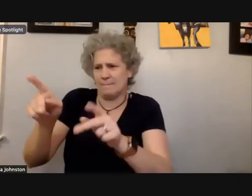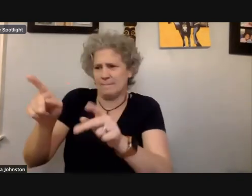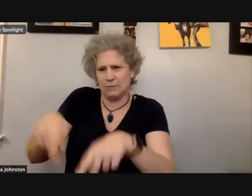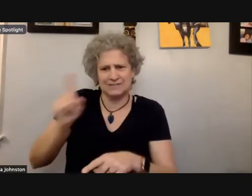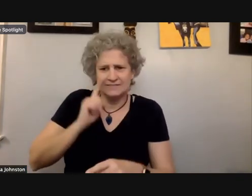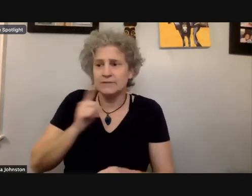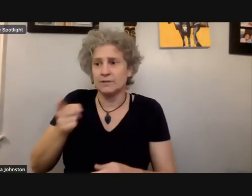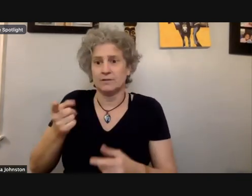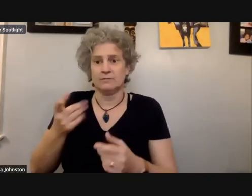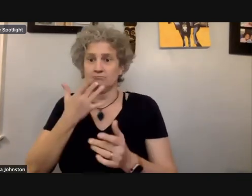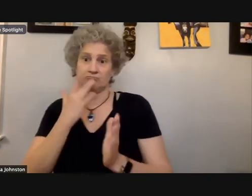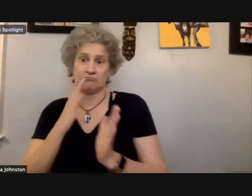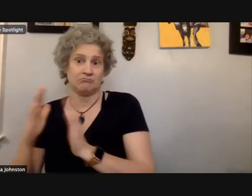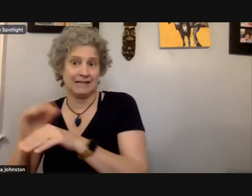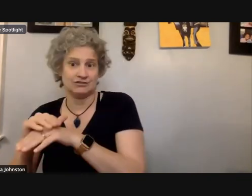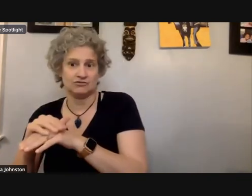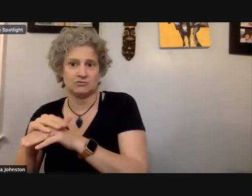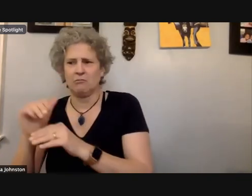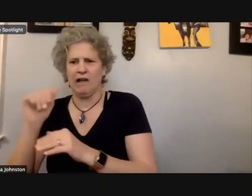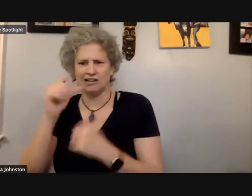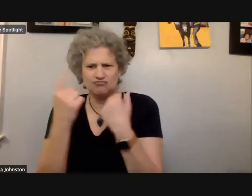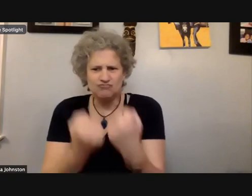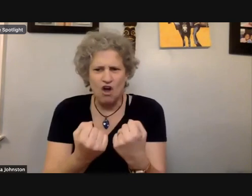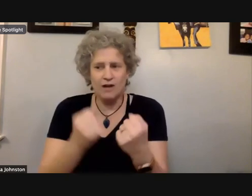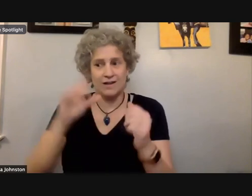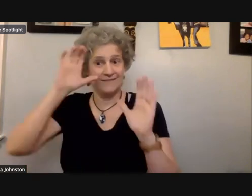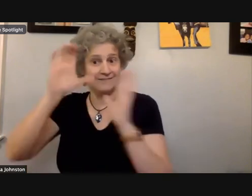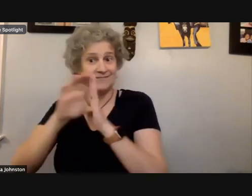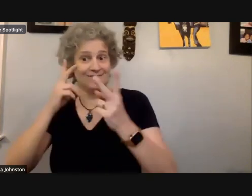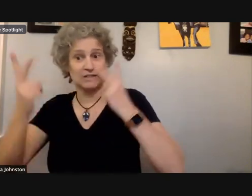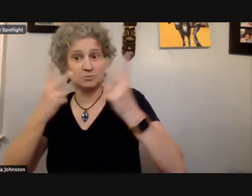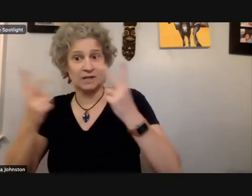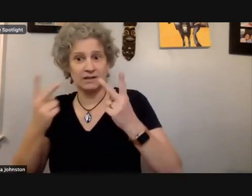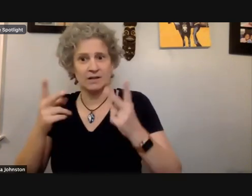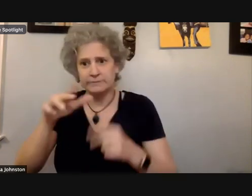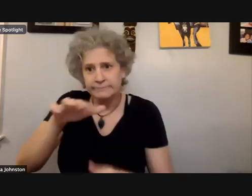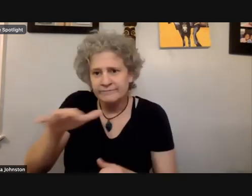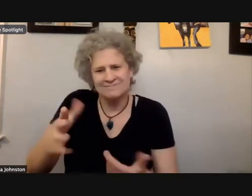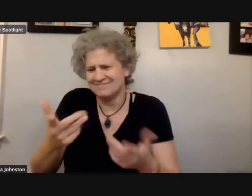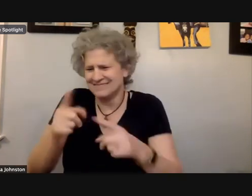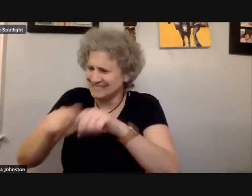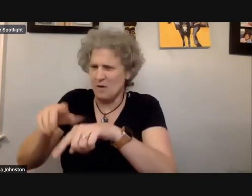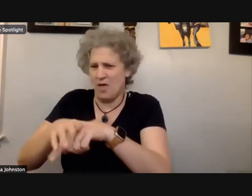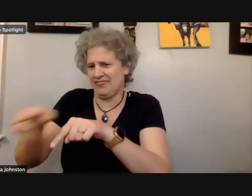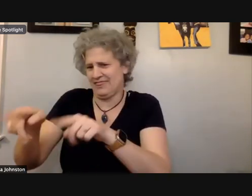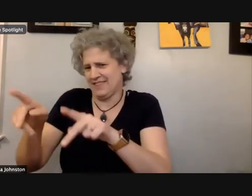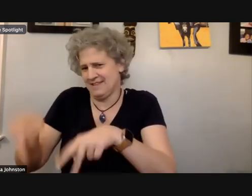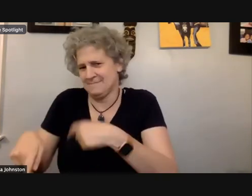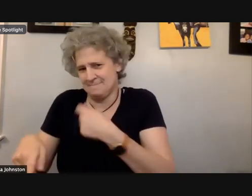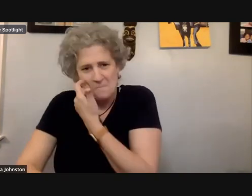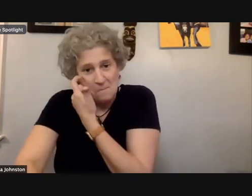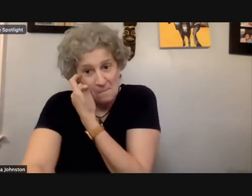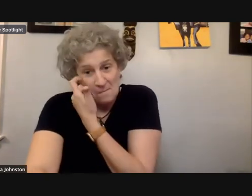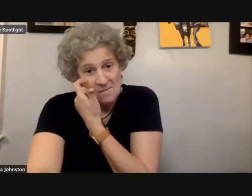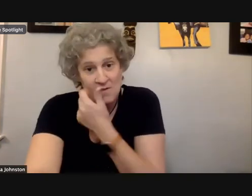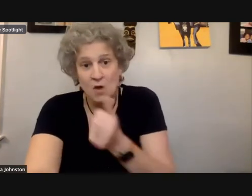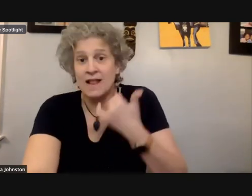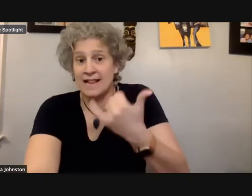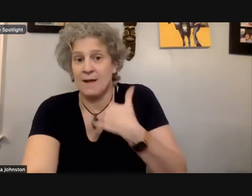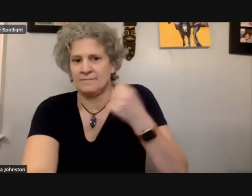that. And follow the deaf person in terms of what type of grammar do they use? Are they very visual? Are they